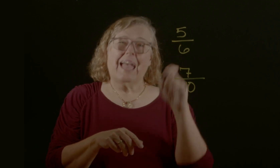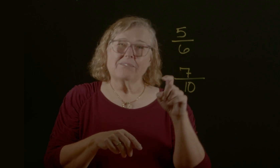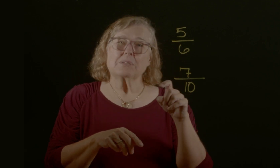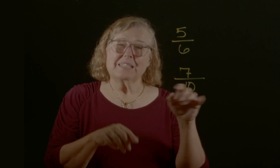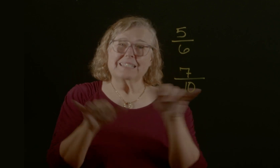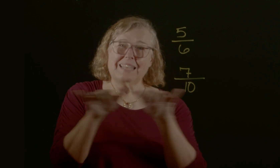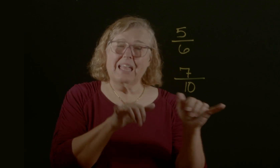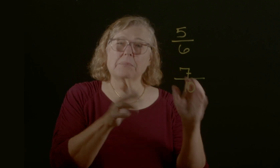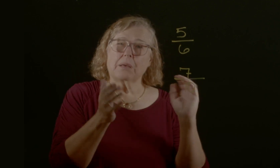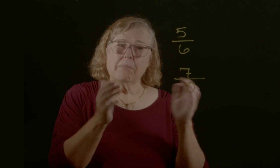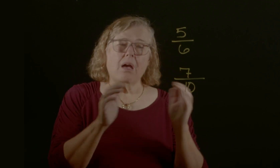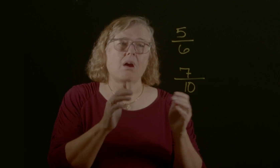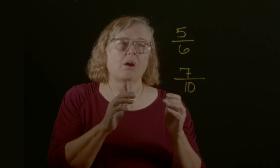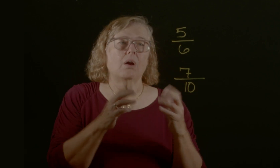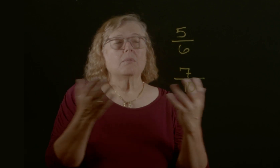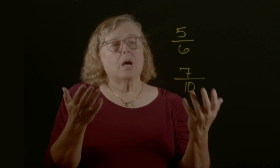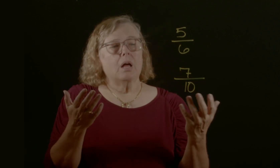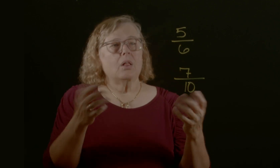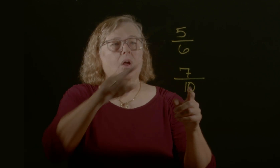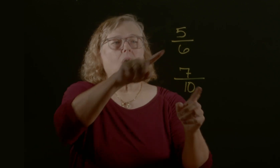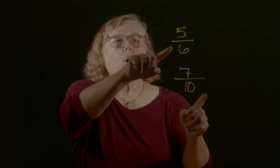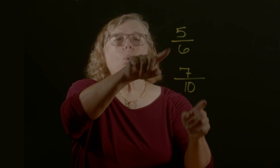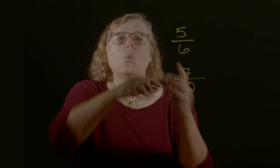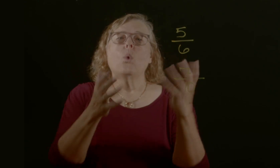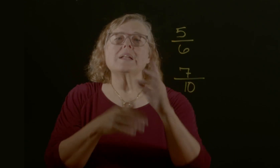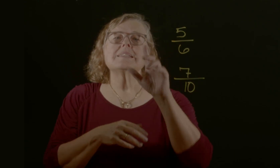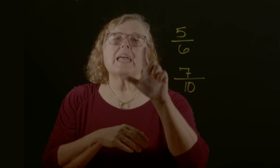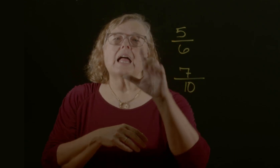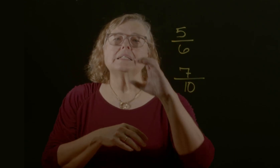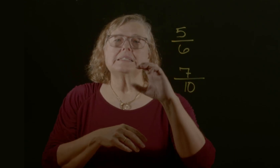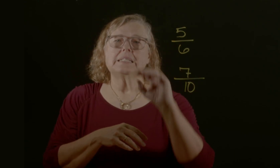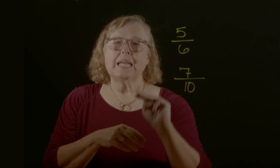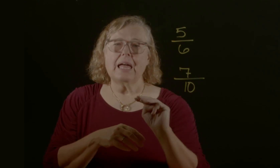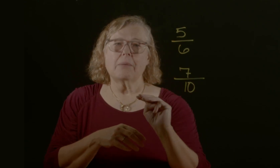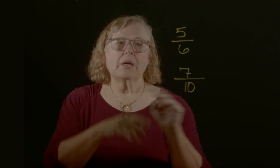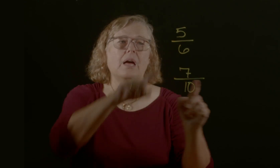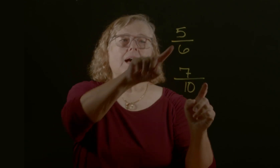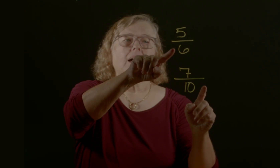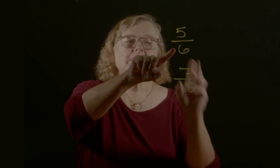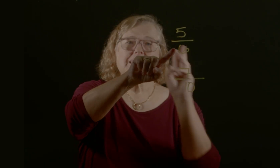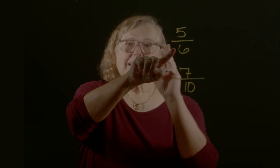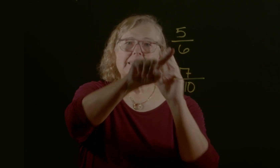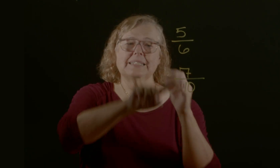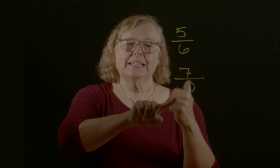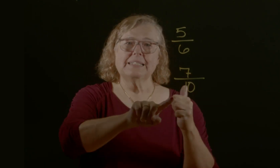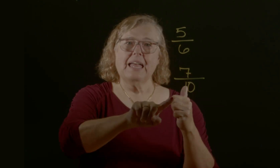It has to be the same in order for me to really compare them. So I need to know what is the LCM of 6 and